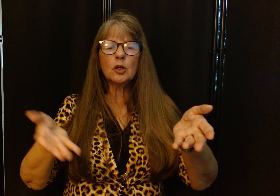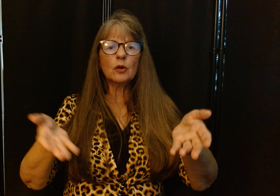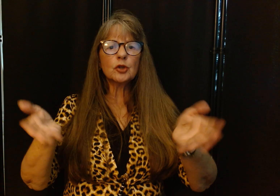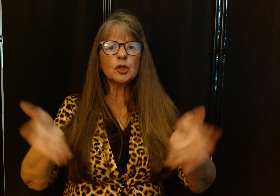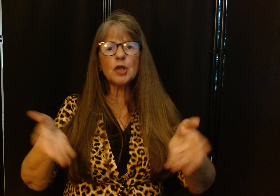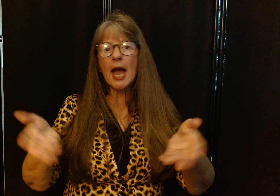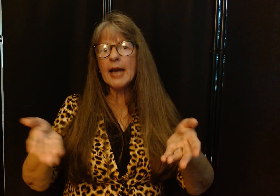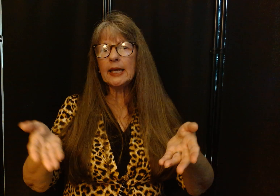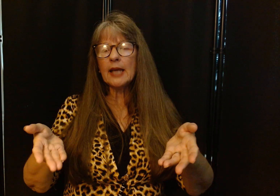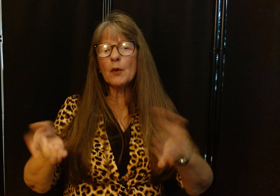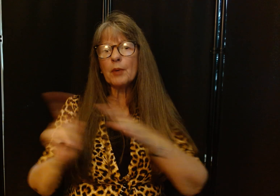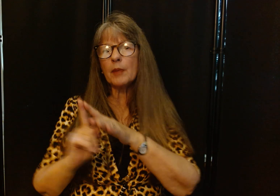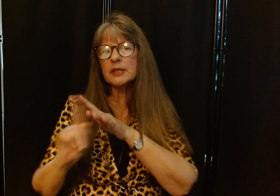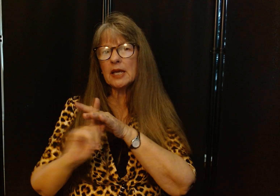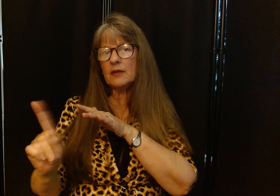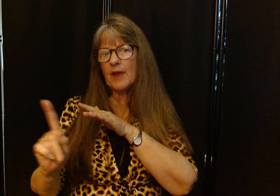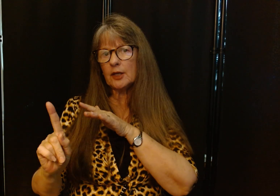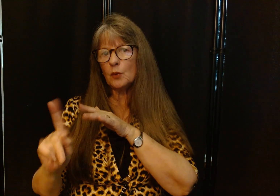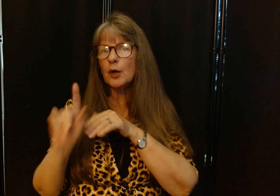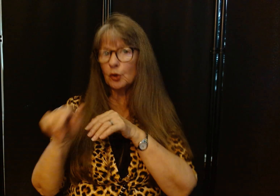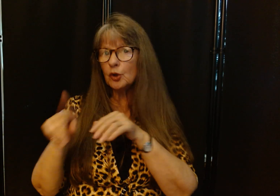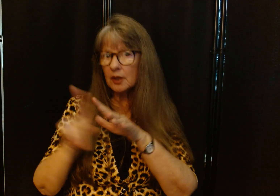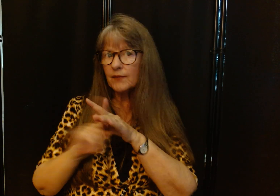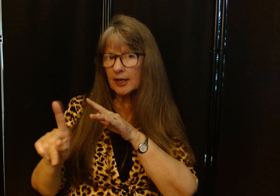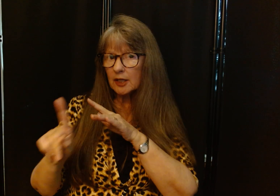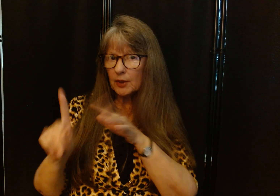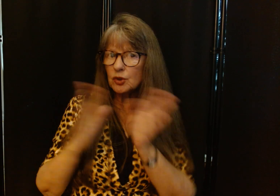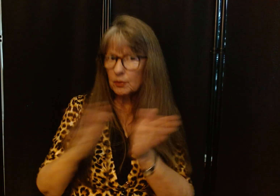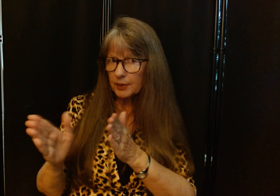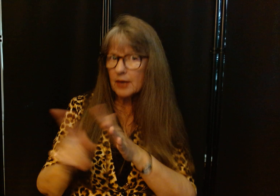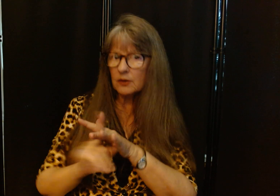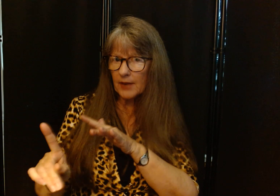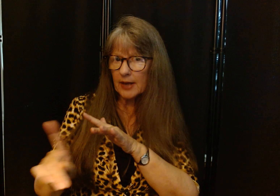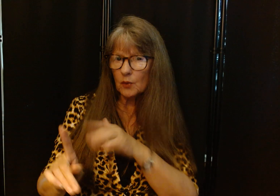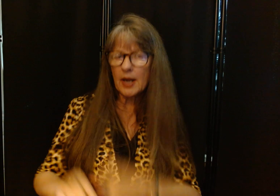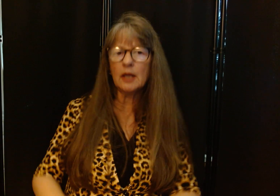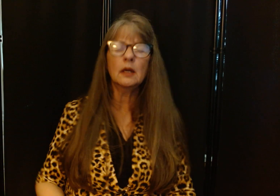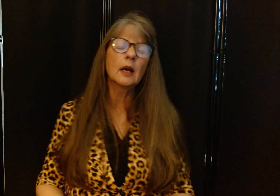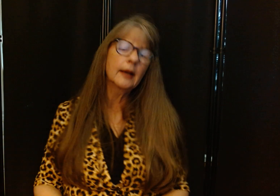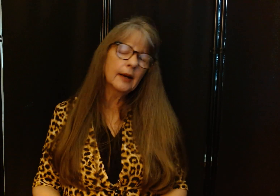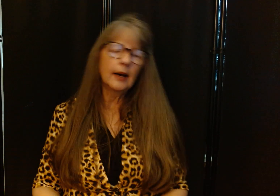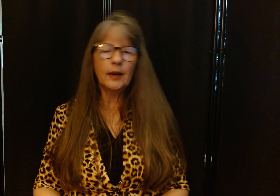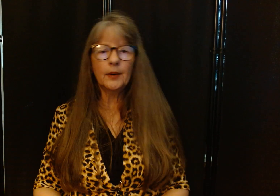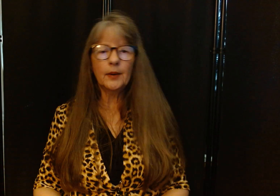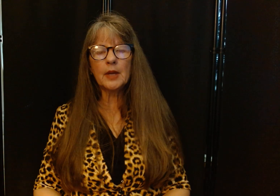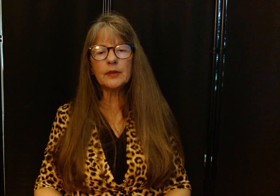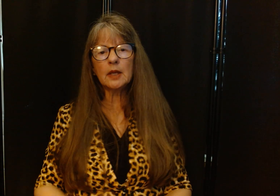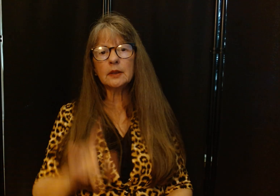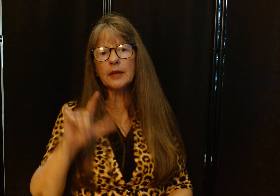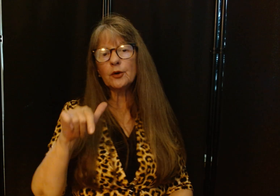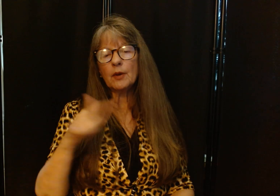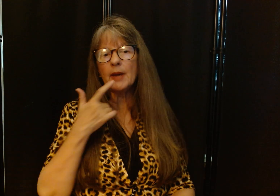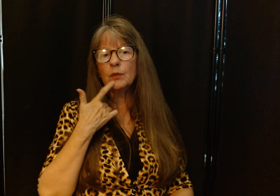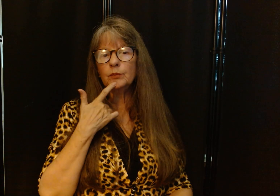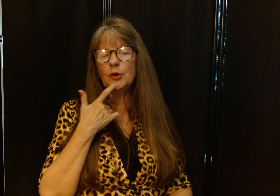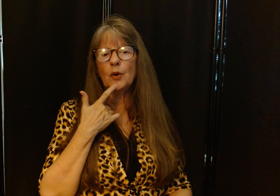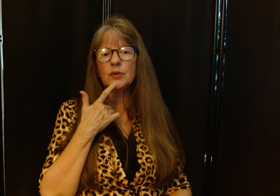just chatting, I would probably say evacuate. Are you going to evacuate? Do you plan on evacuating? And then later I might, say,